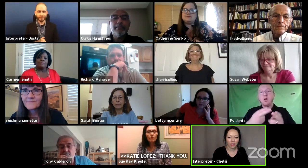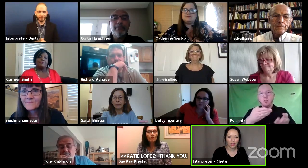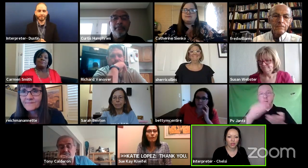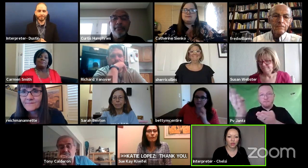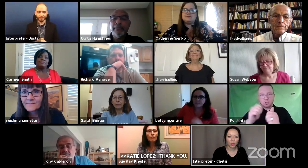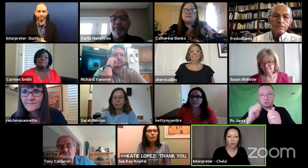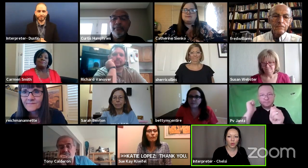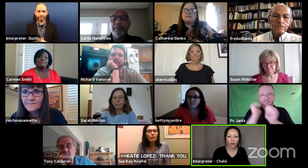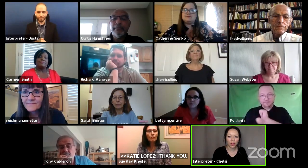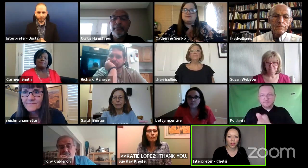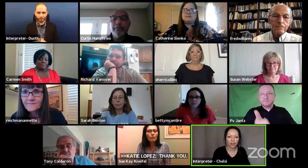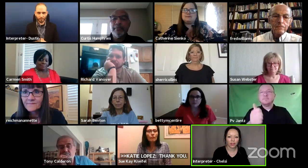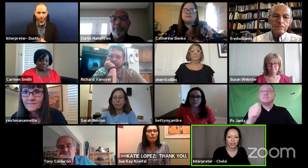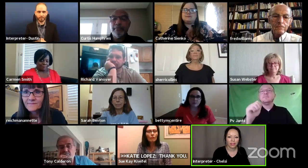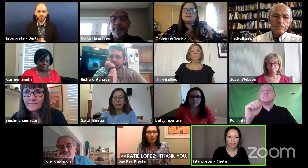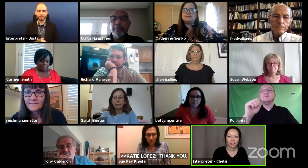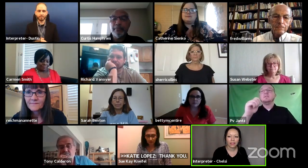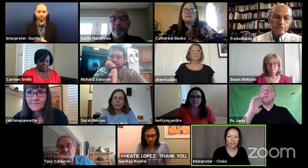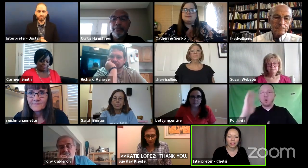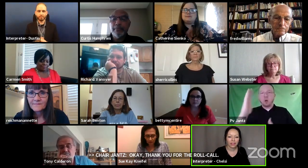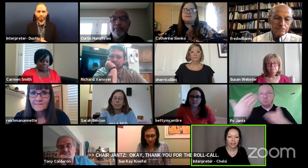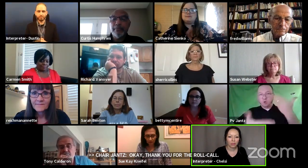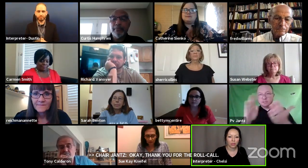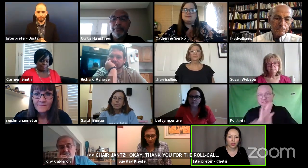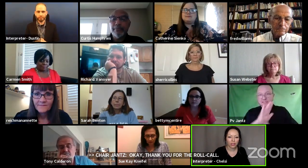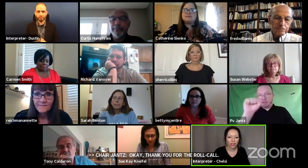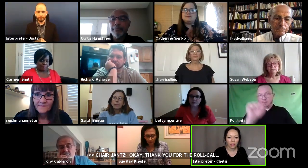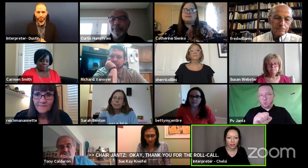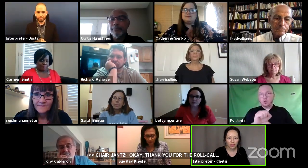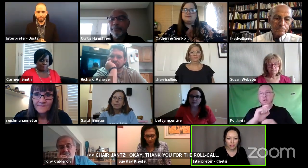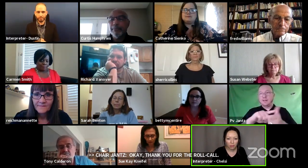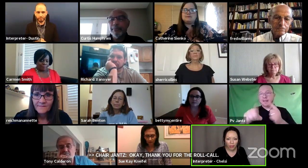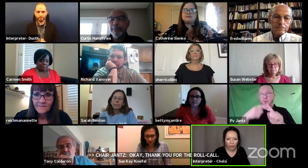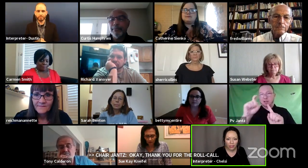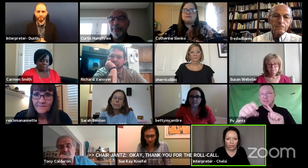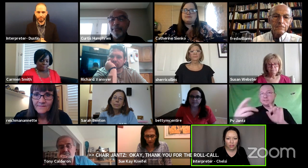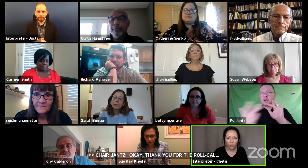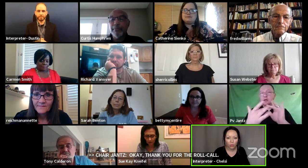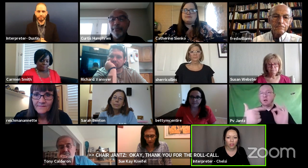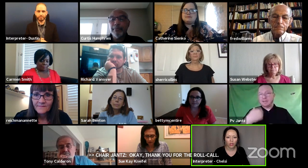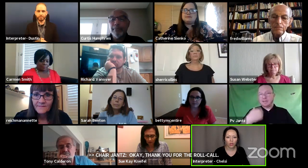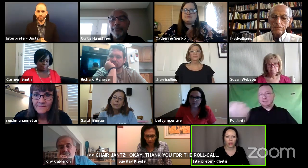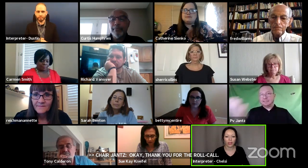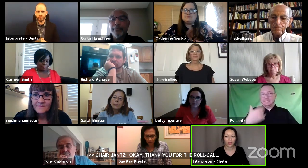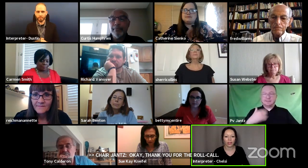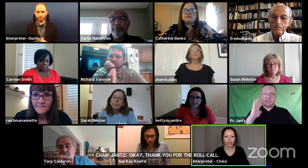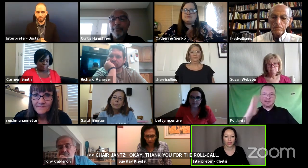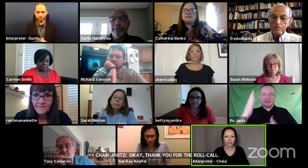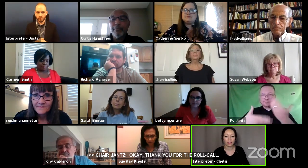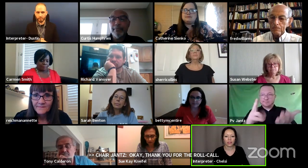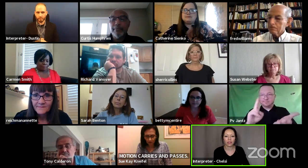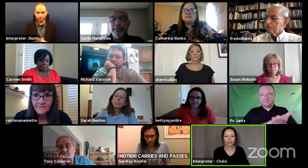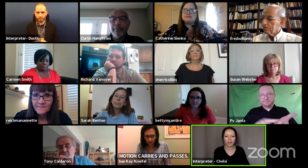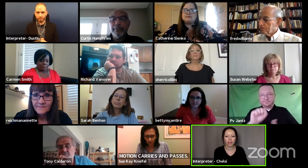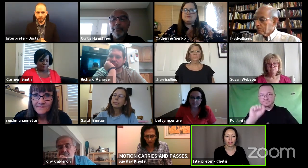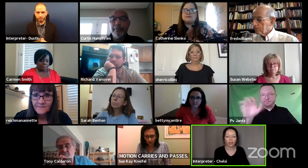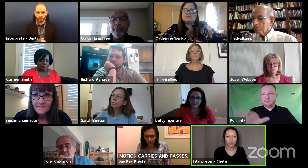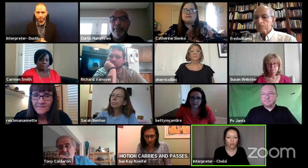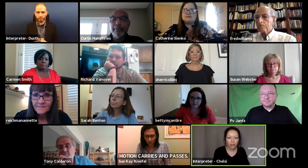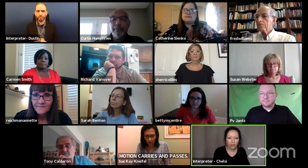Okay, thank you for the roll call. Motion carries and passes. So we're going to go ahead and